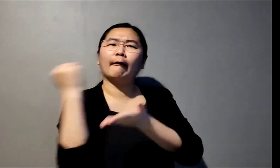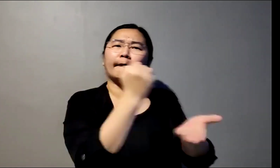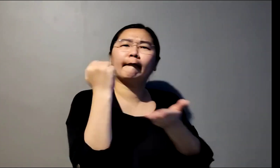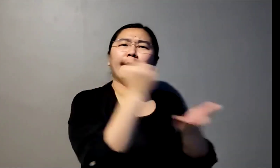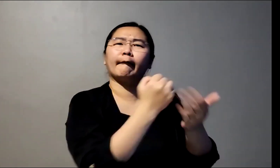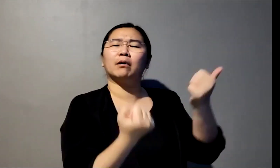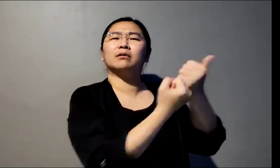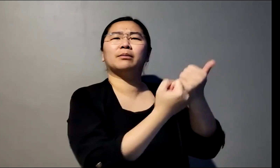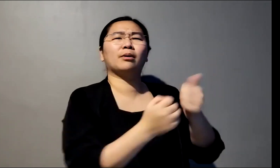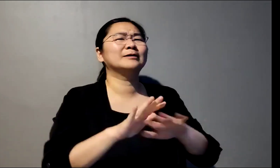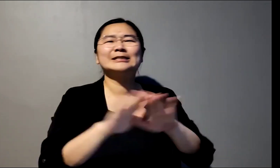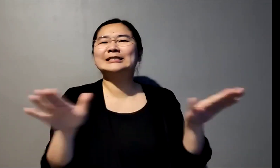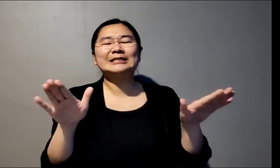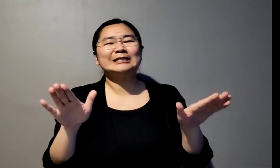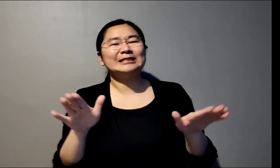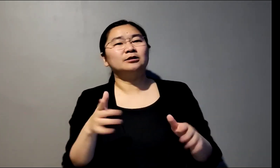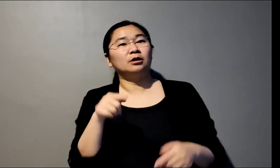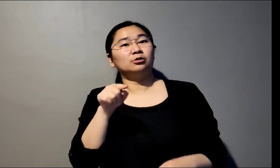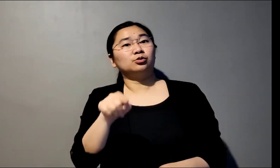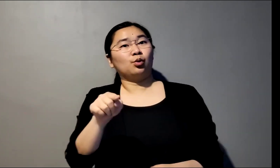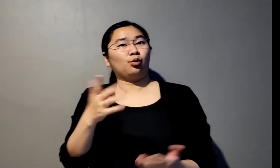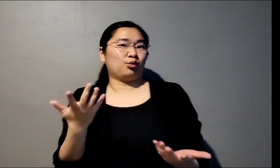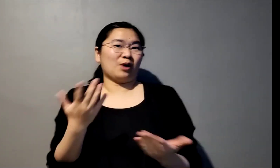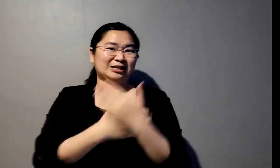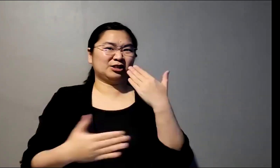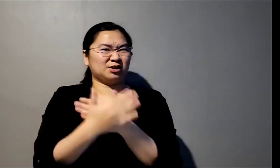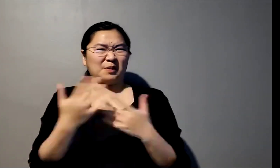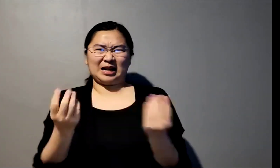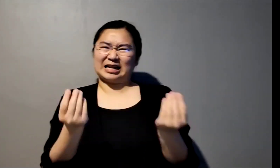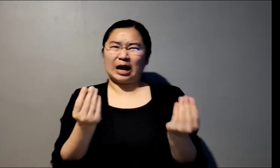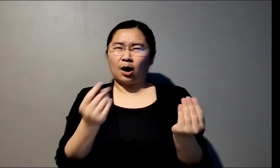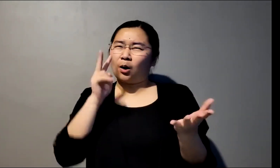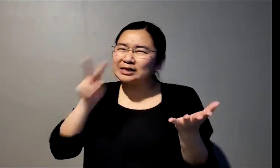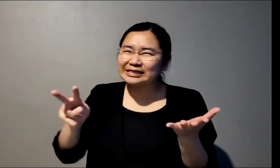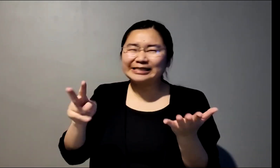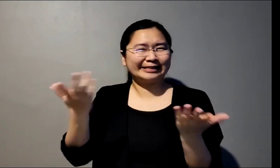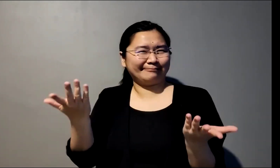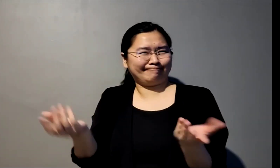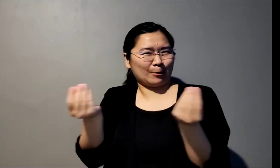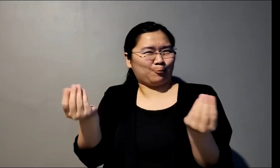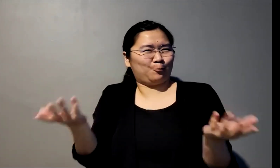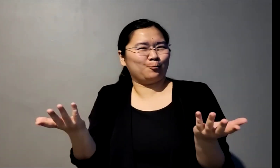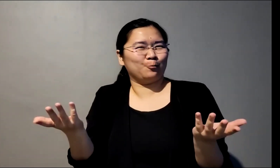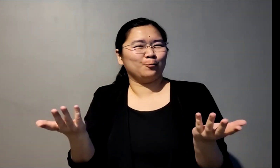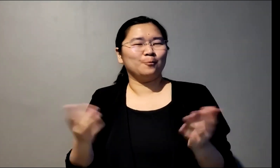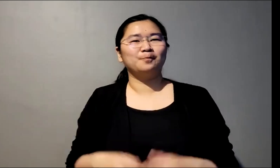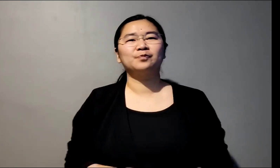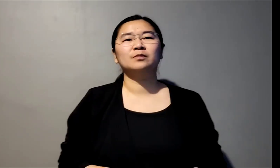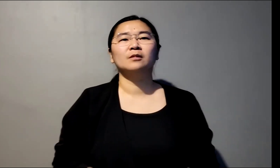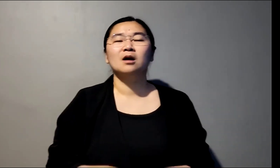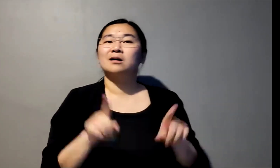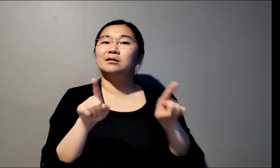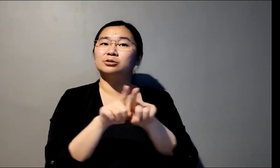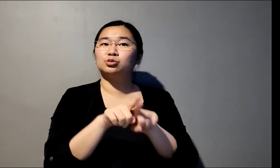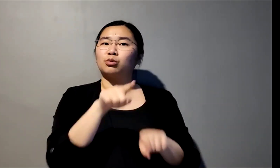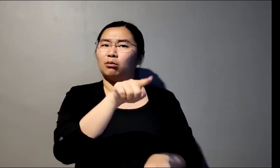years. Now we are about to reach 2027, which is the time frame to end the deinstitutionalization.